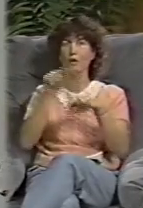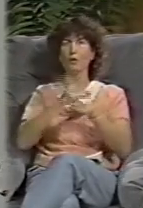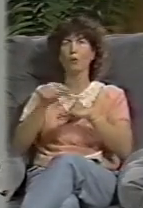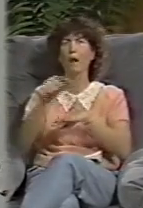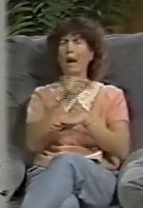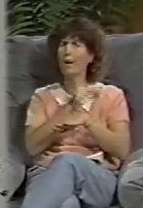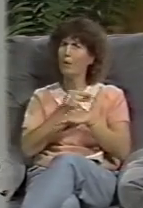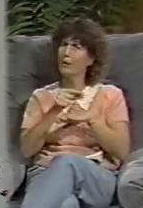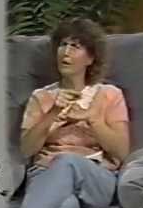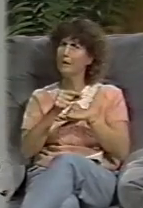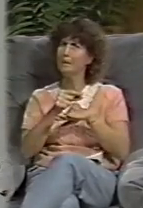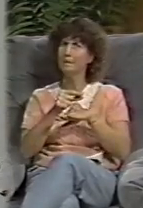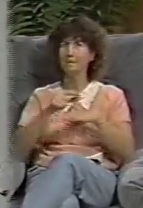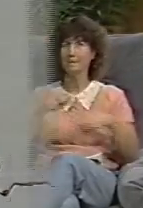the ground.